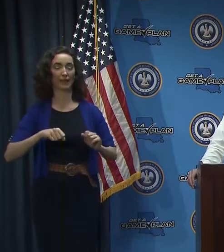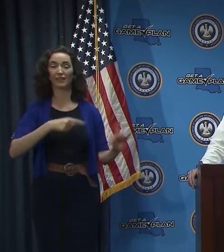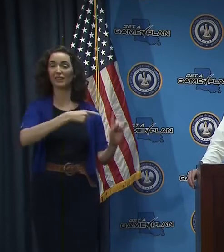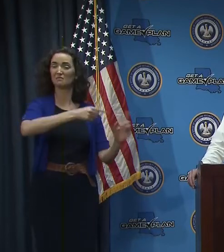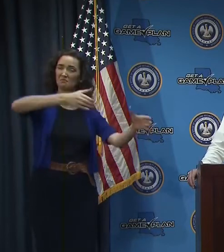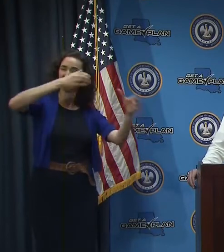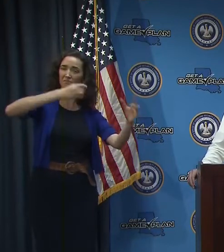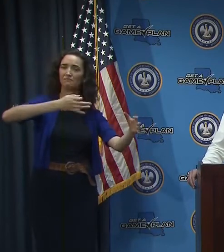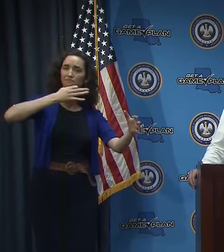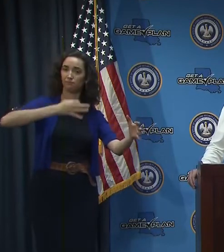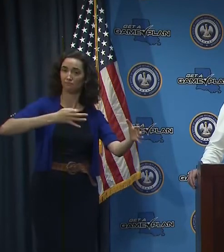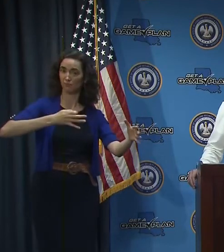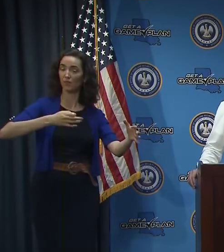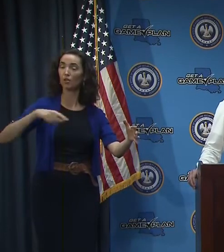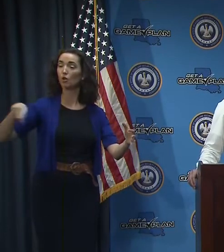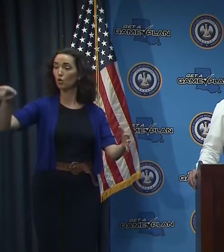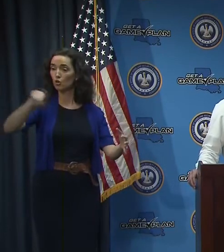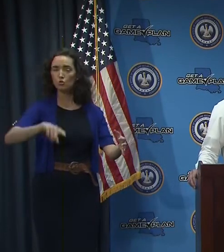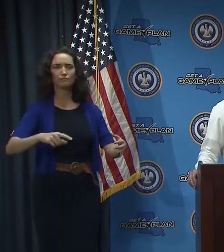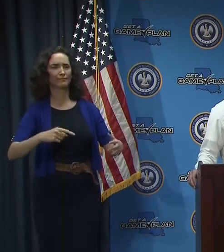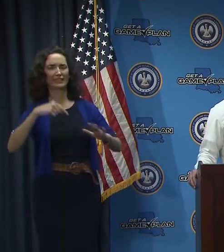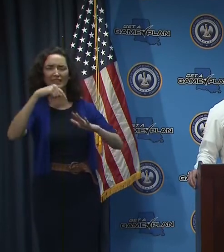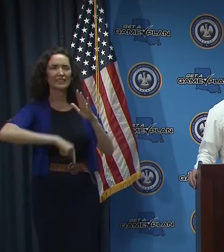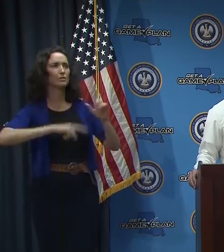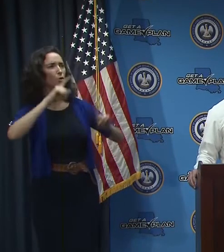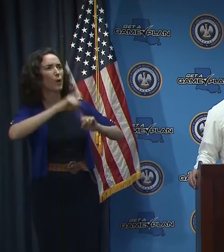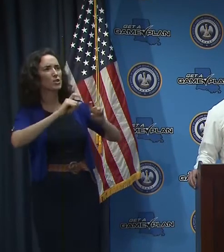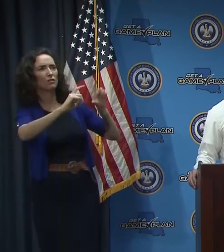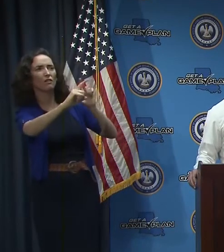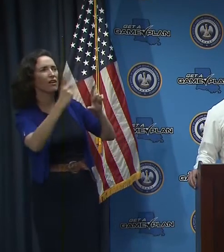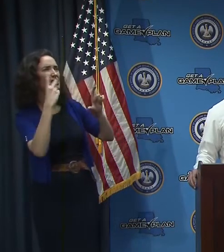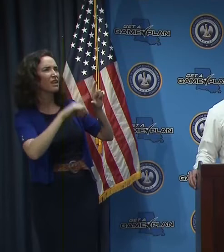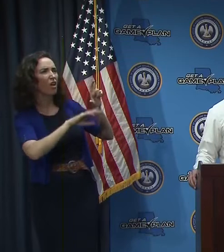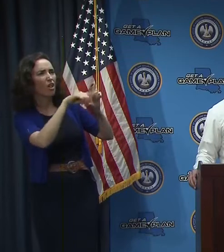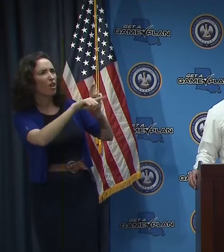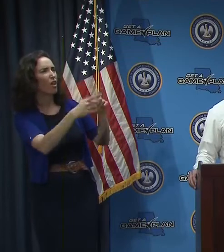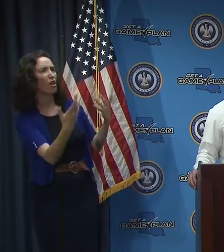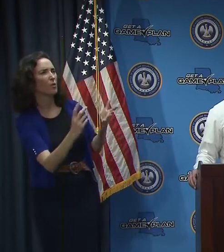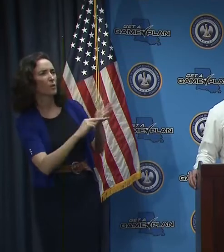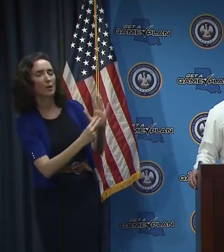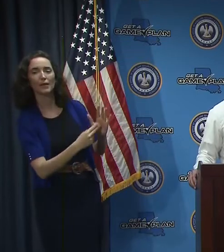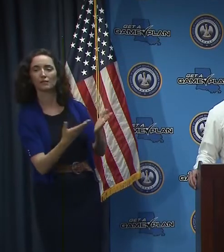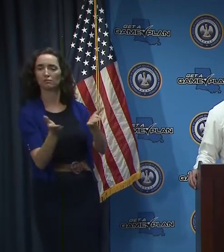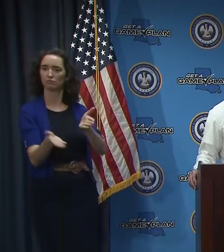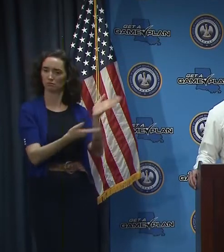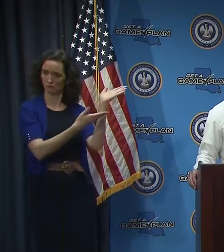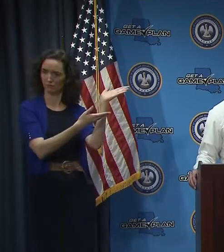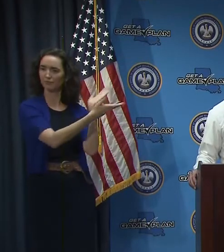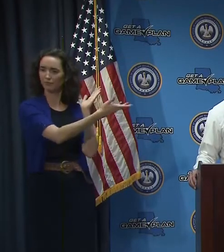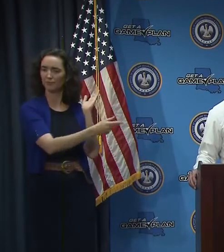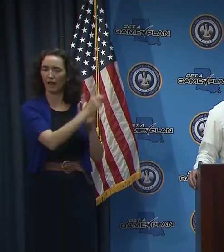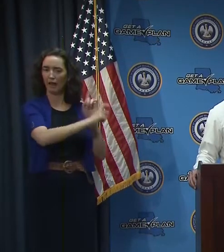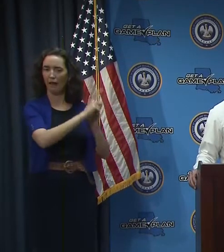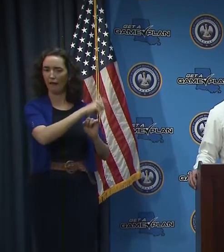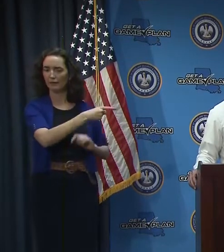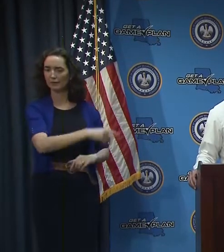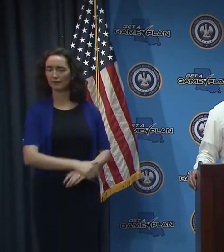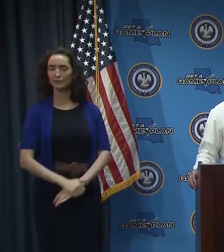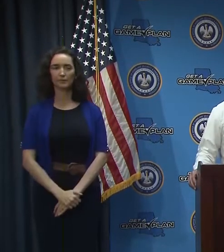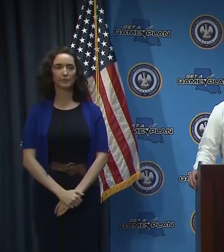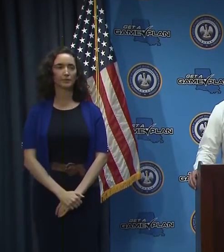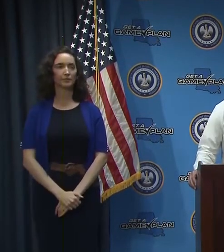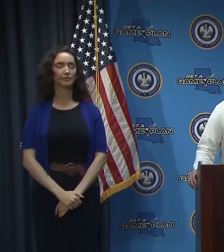have really detailed questions about the information you're seeing on the graphs, I would ask you to go ahead and address those to Dr. Bu while he's still at the